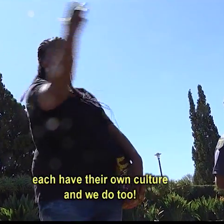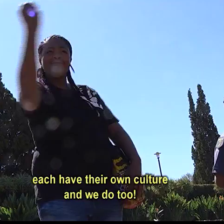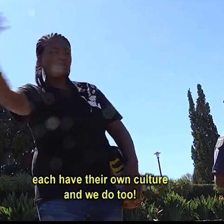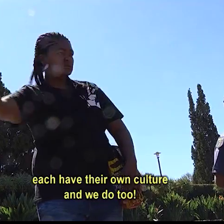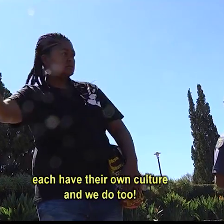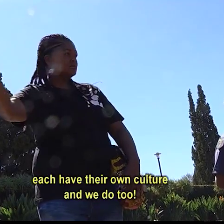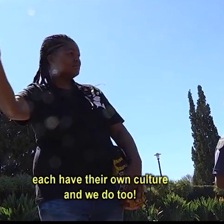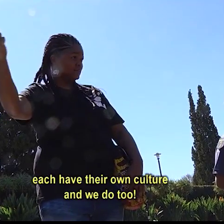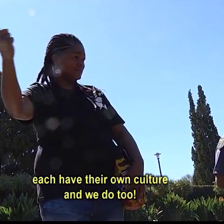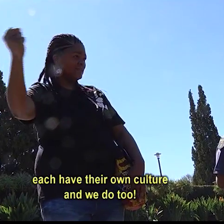too.